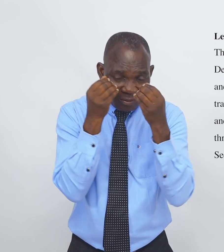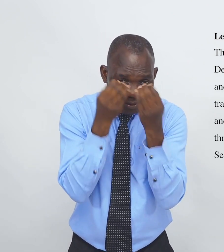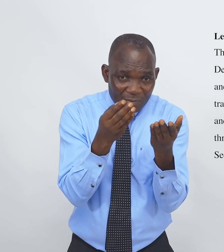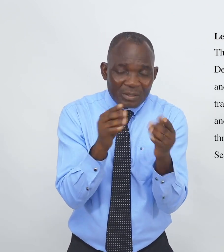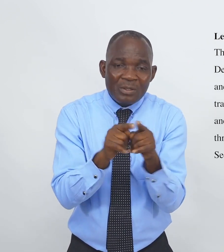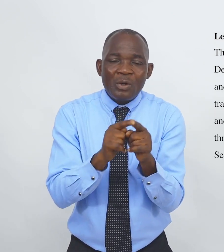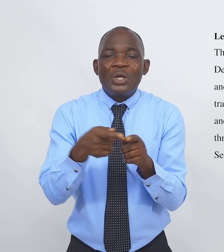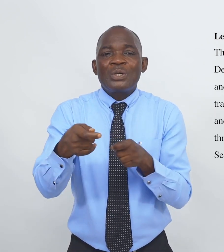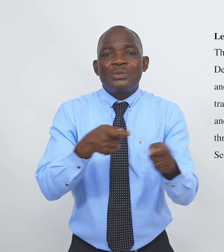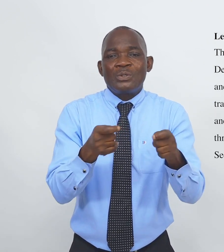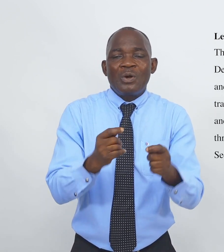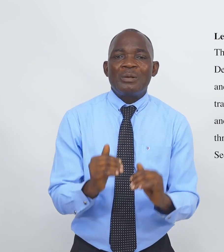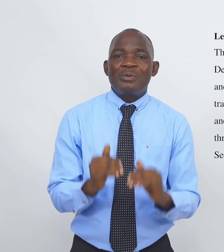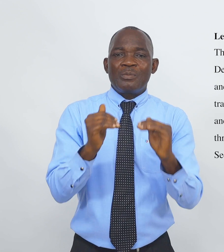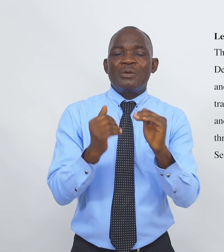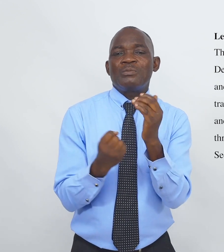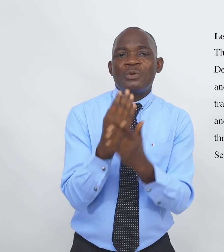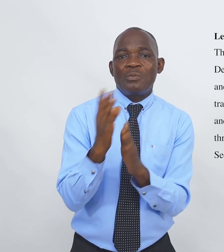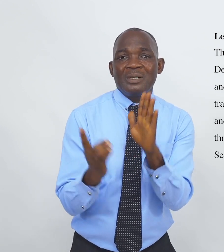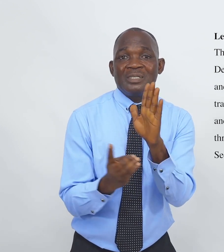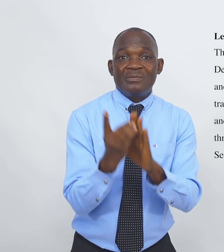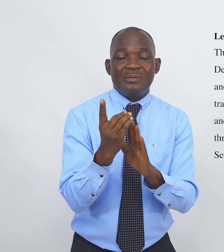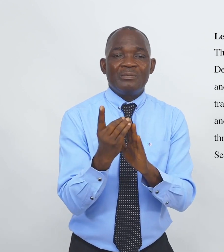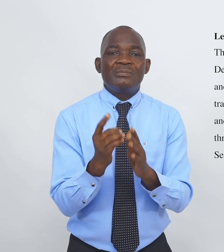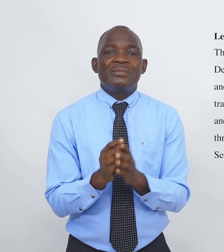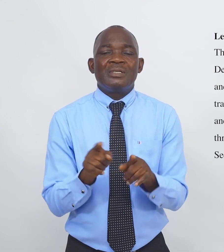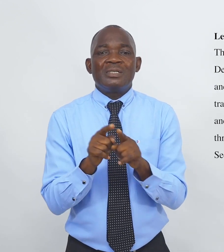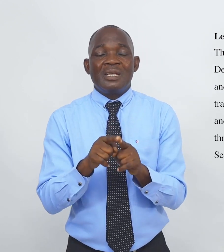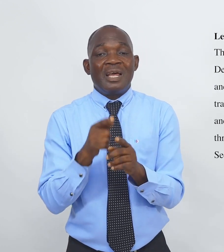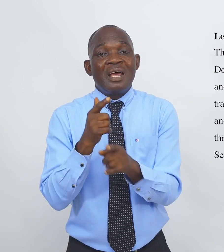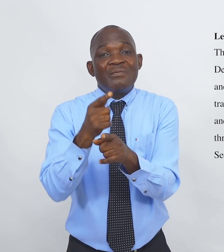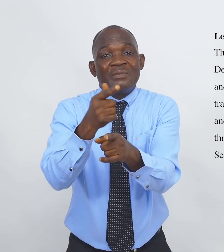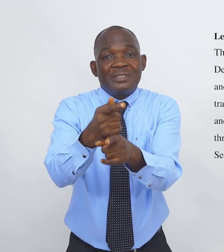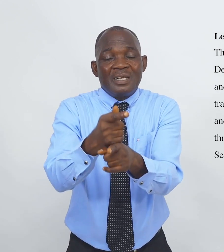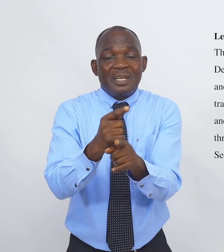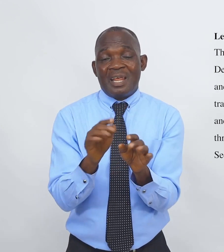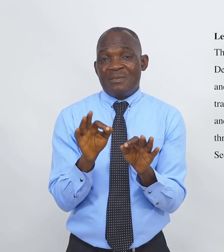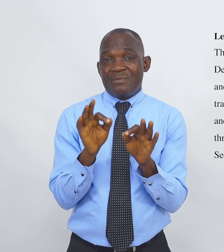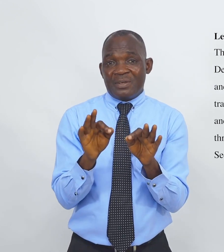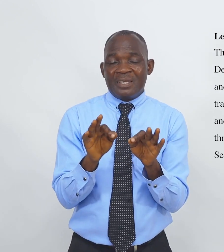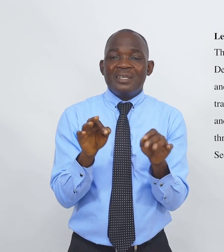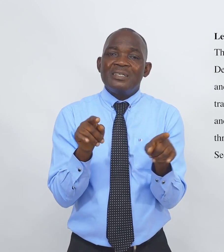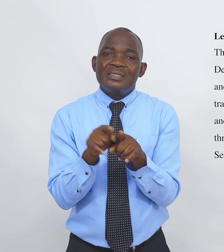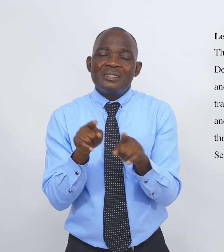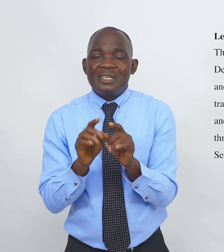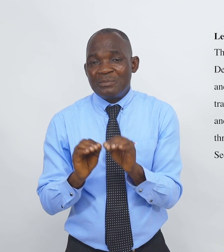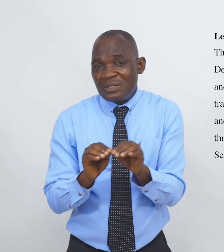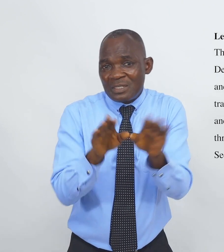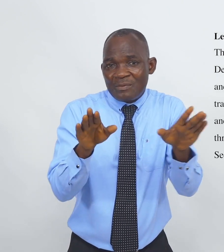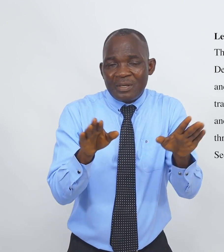is to regulate and promote the growth and development of an efficient, fair, and transparent securities